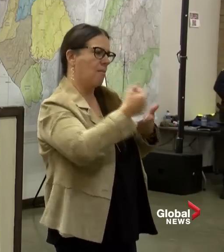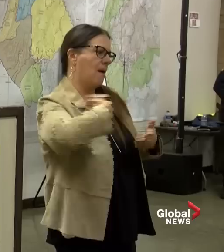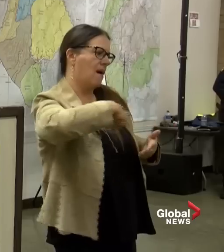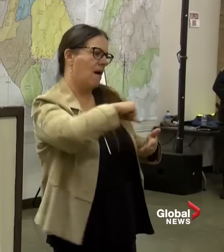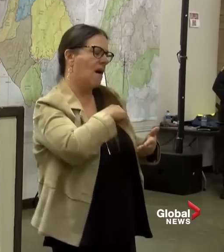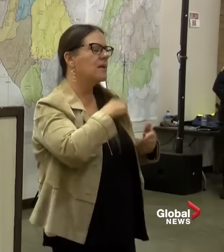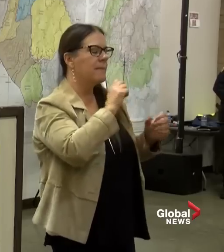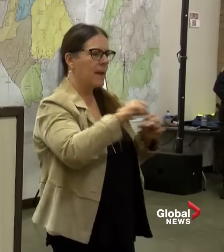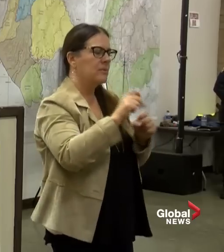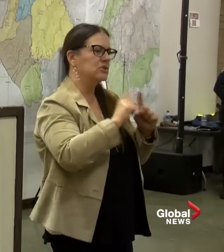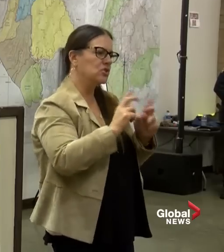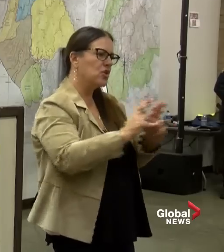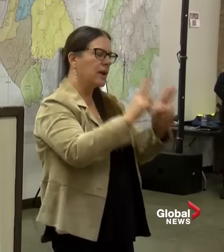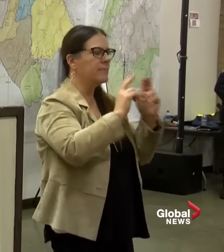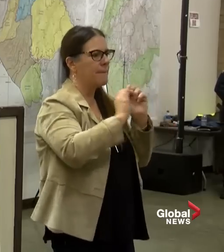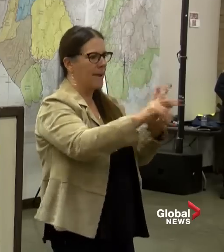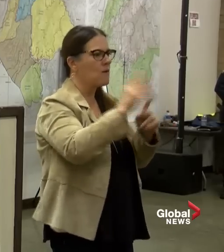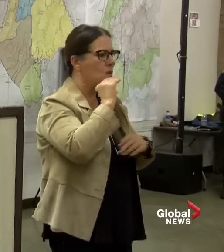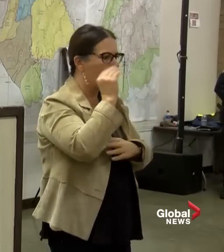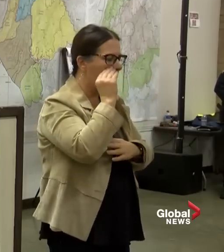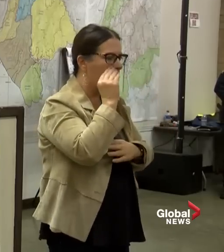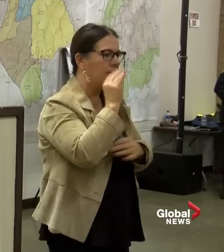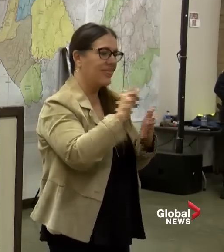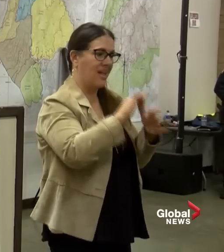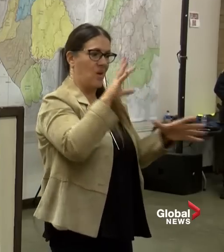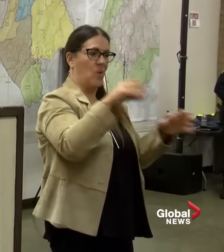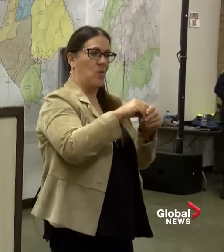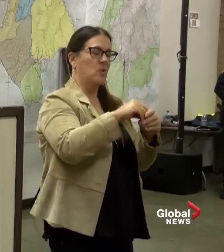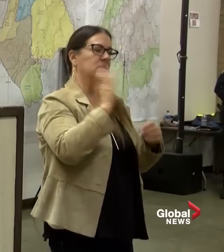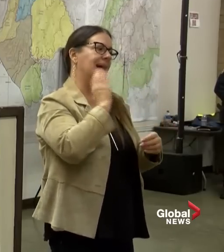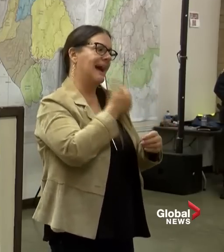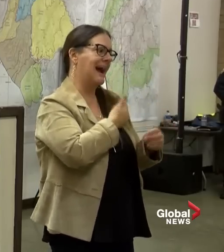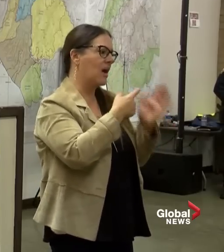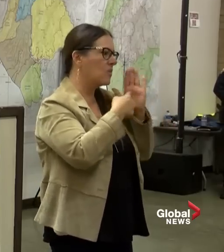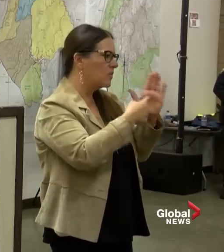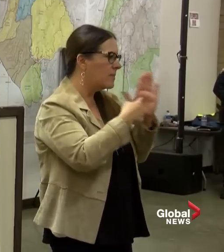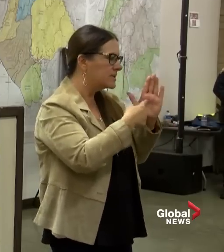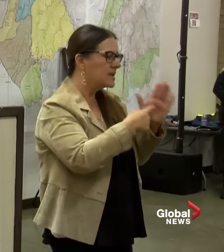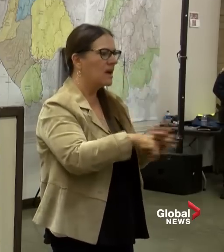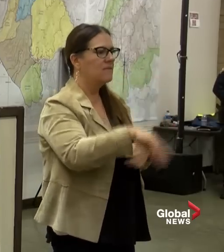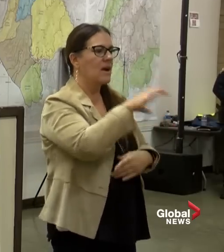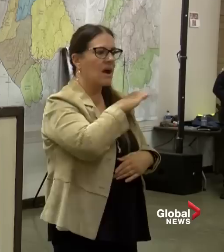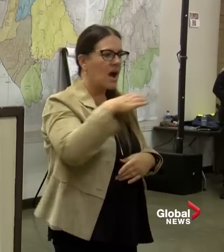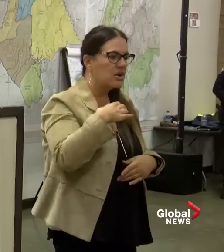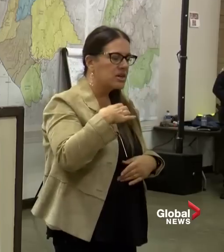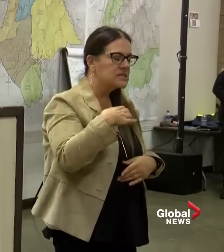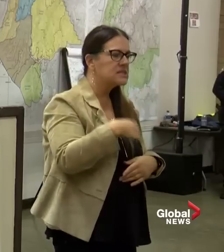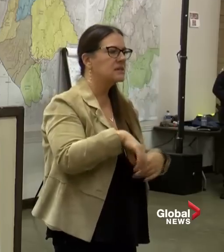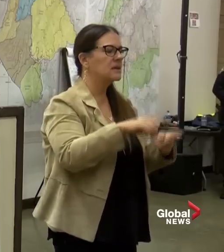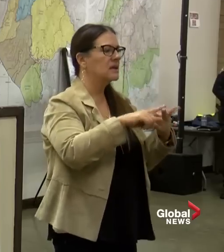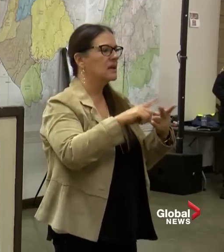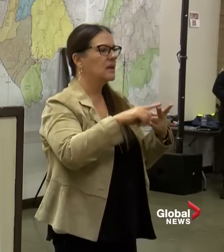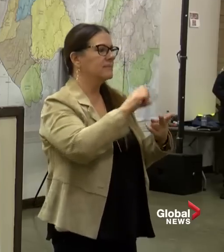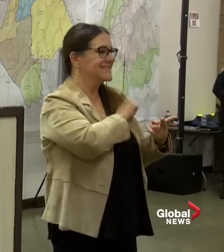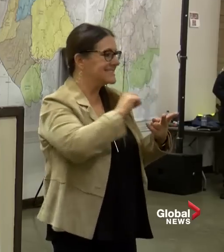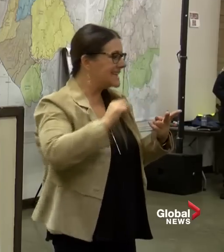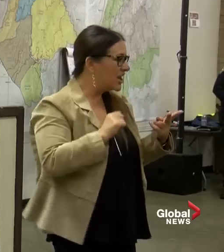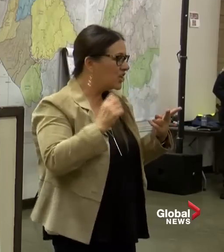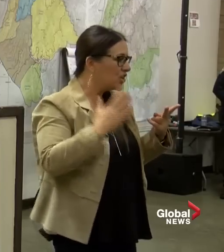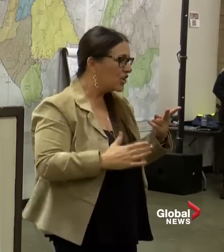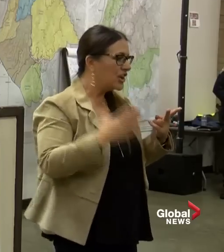that includes our representatives. We have Congressman LaMalfa, our state senator, Jim Nelson,